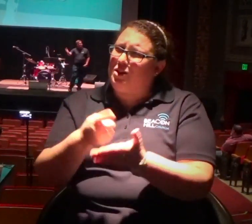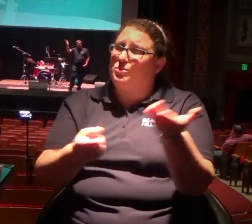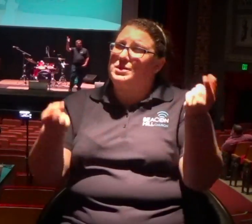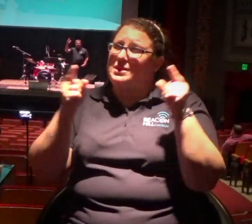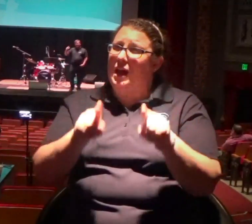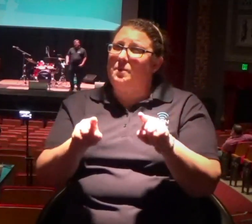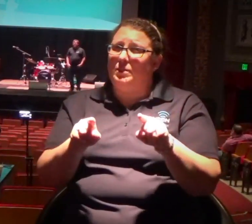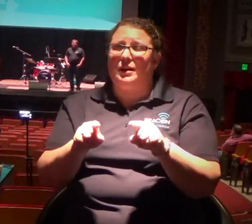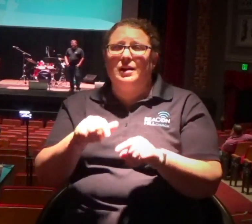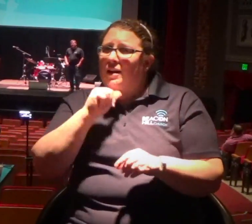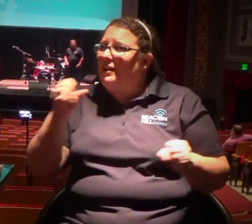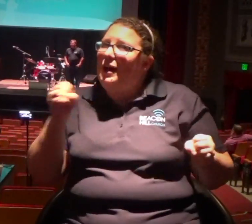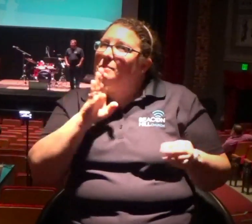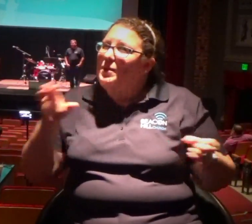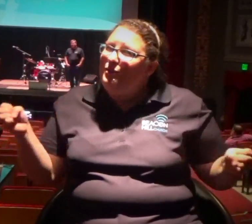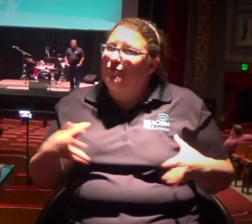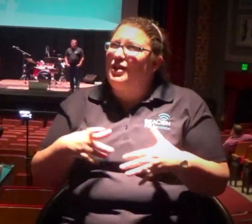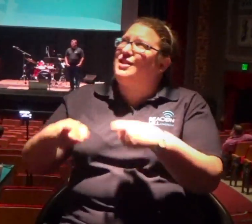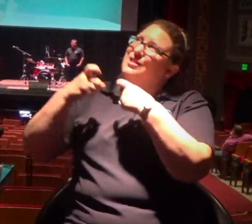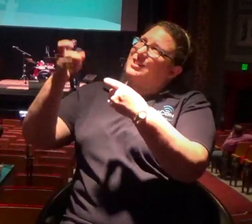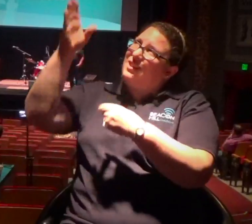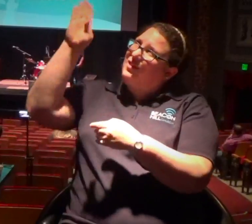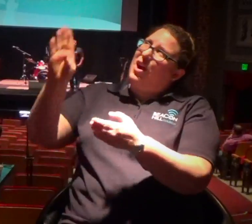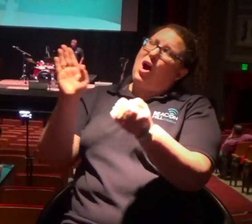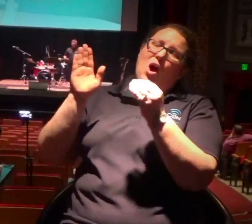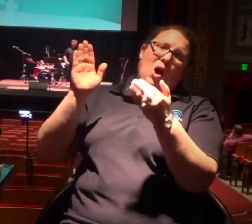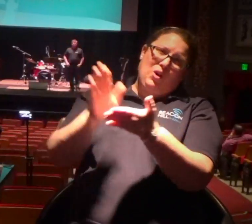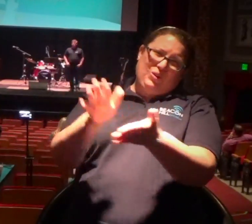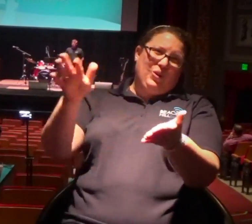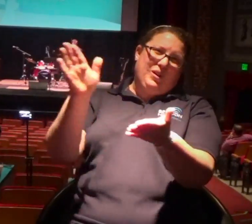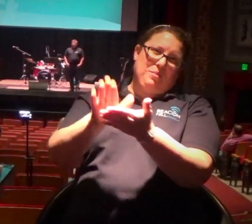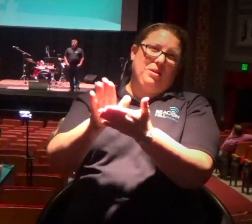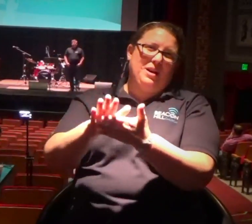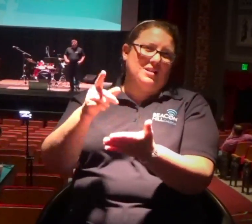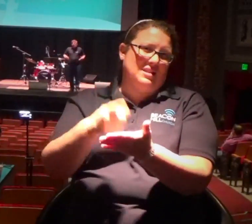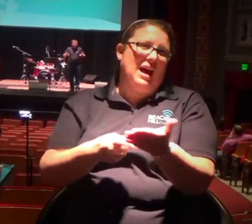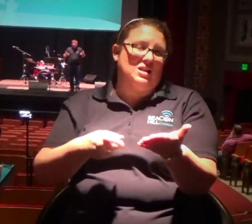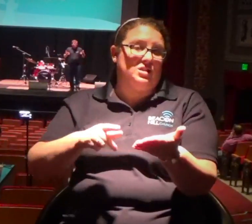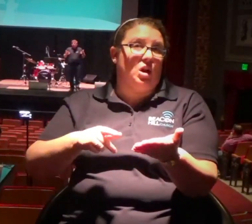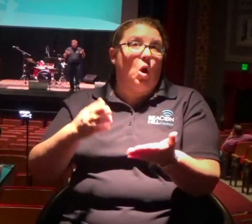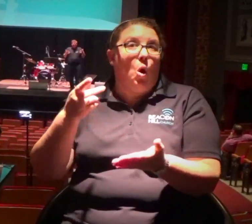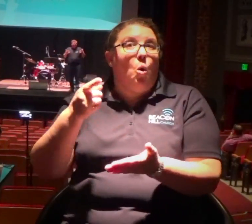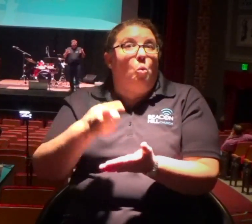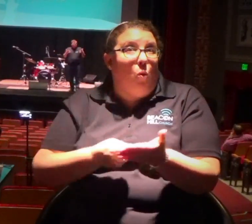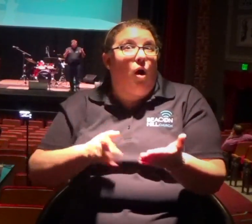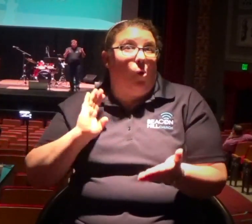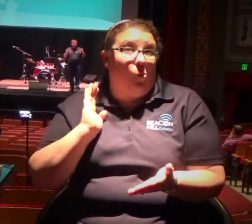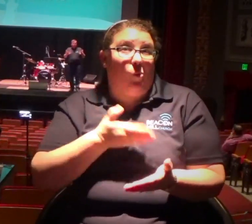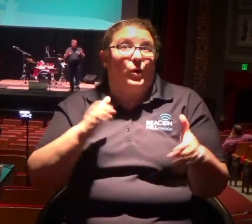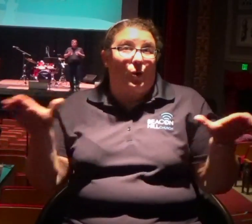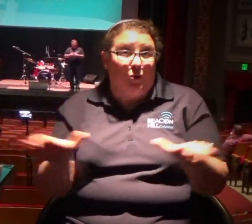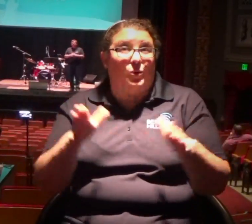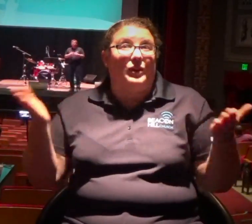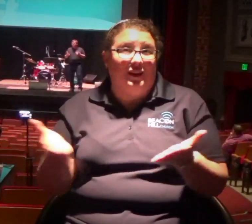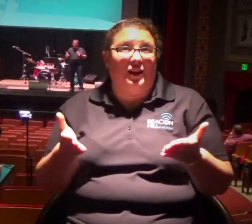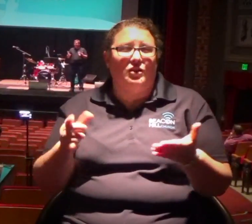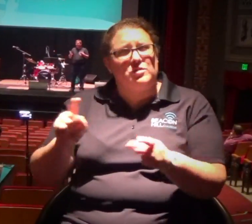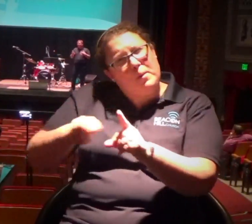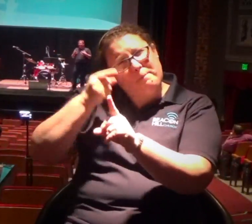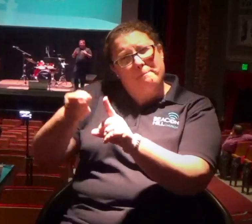don't be afraid to give God glory today. Because that's what we're trying to do here. That's our mission as a church. And so how do we do that? How